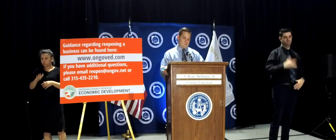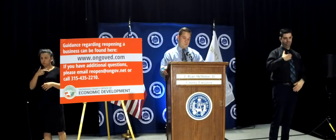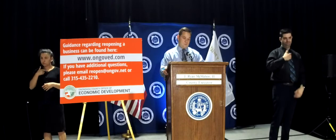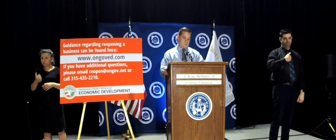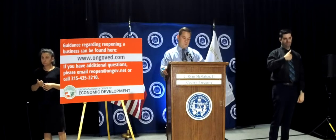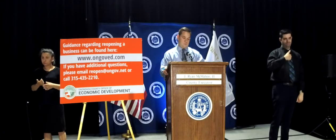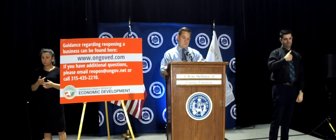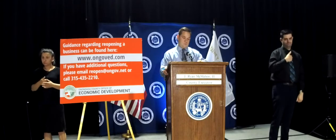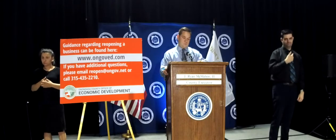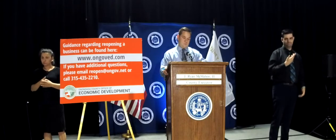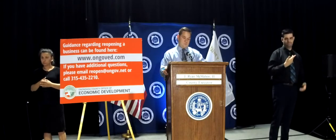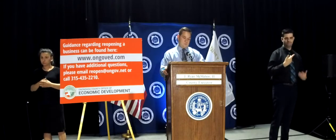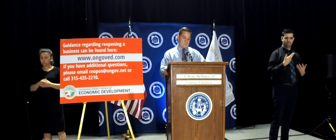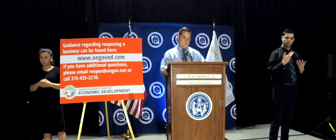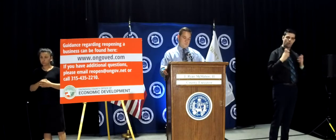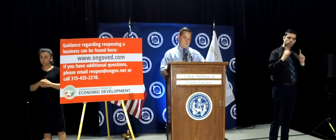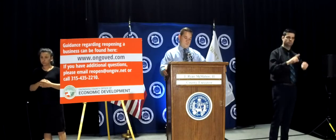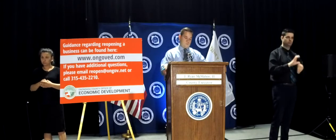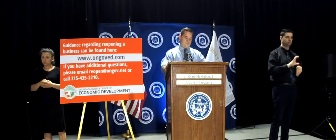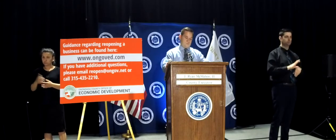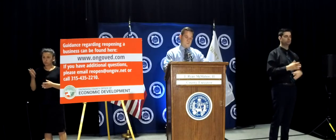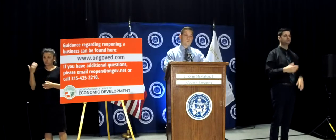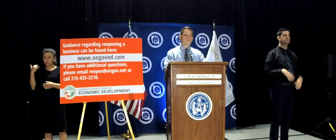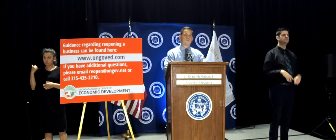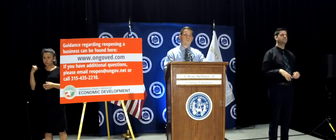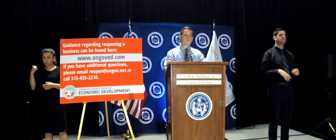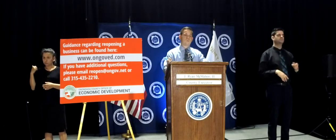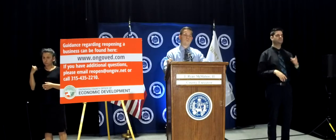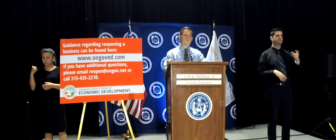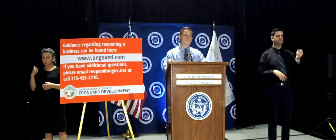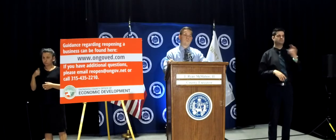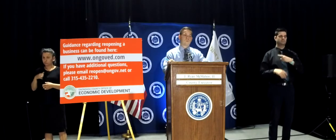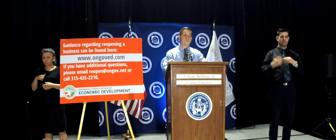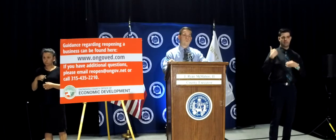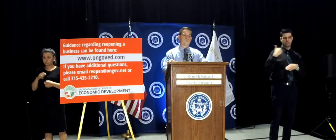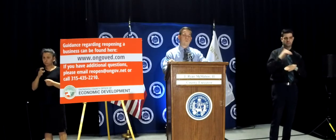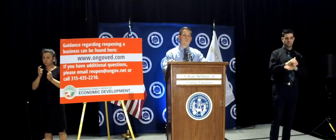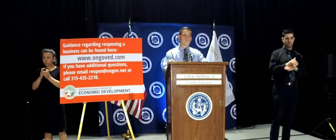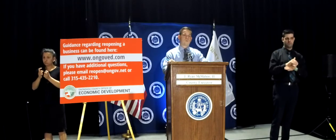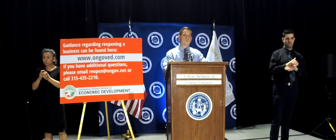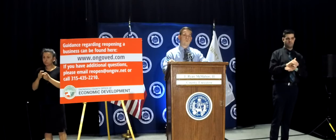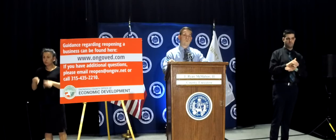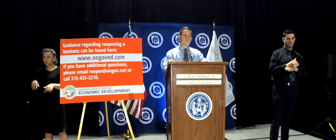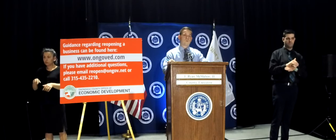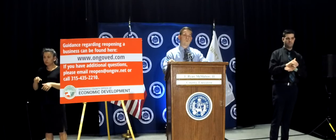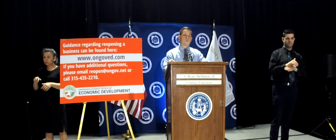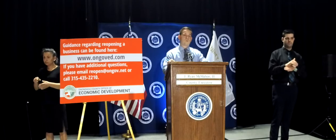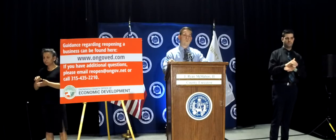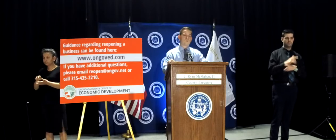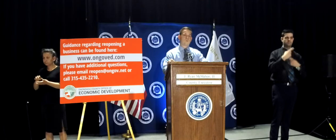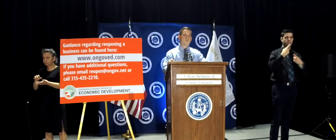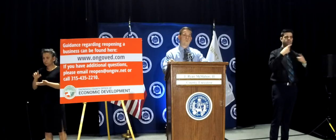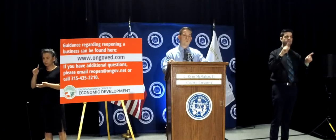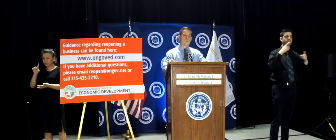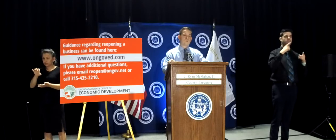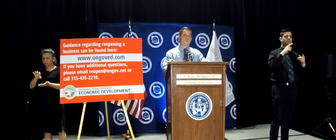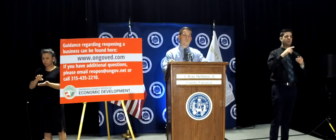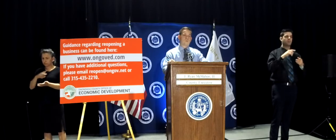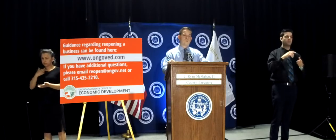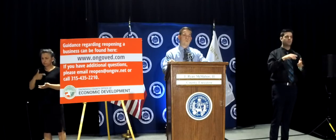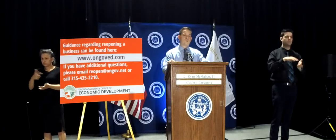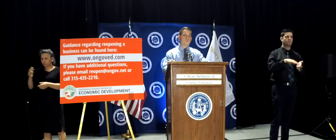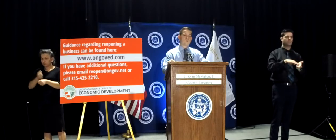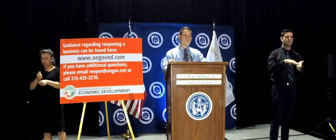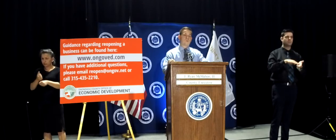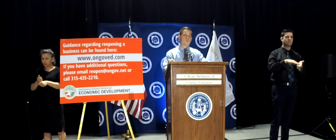Last night, I did a report about, as you consider layoffs in the county, Monroe County is able to pay hazard pay